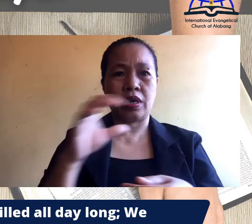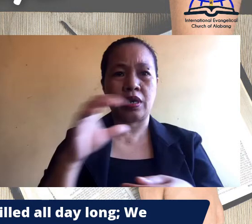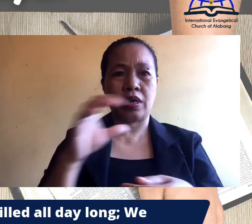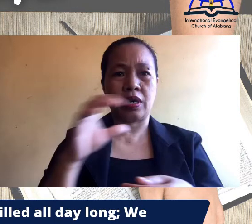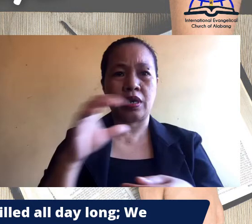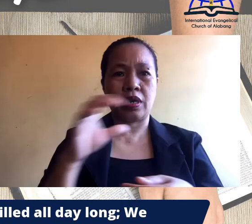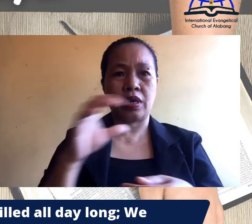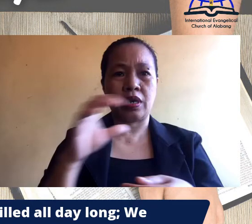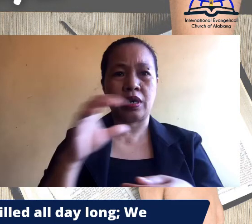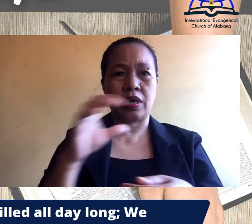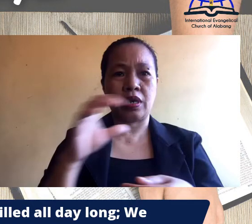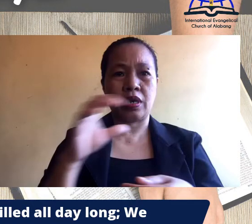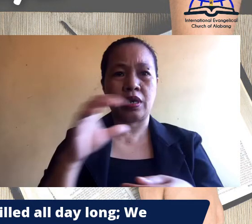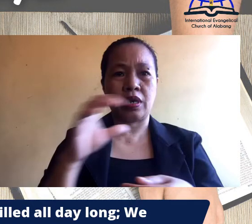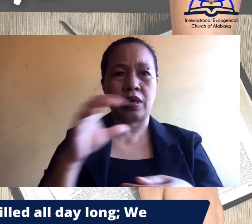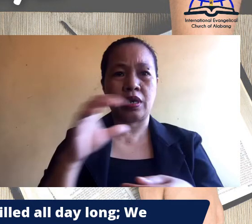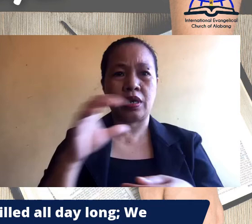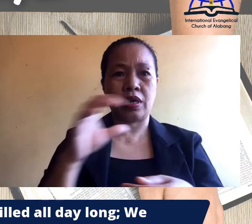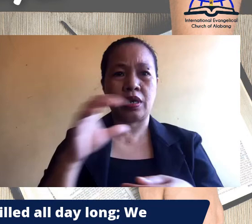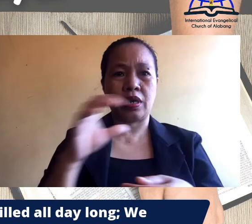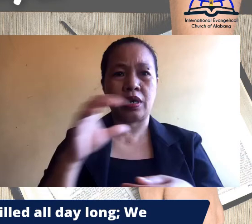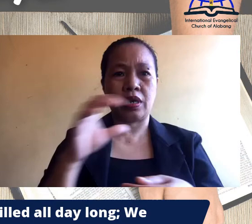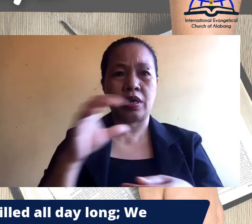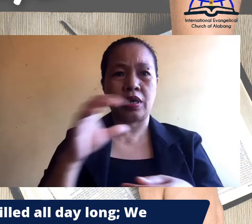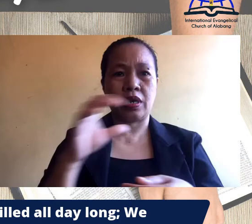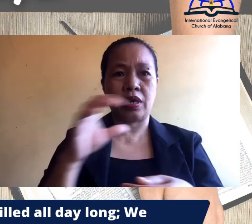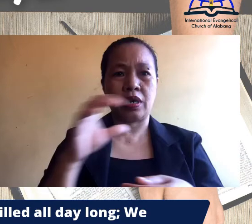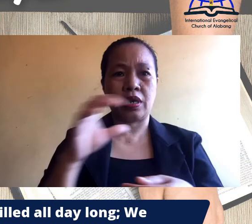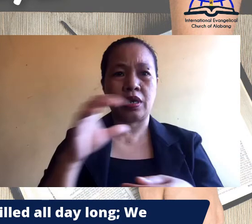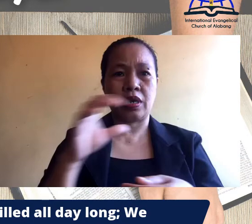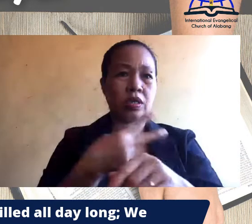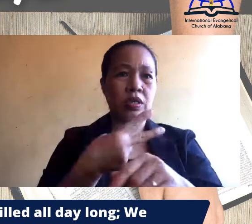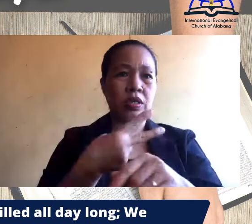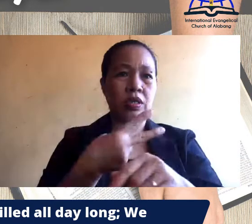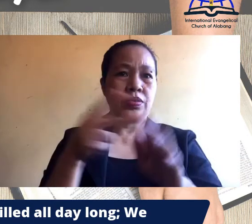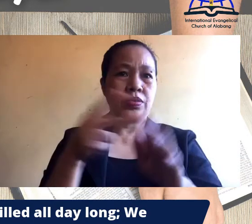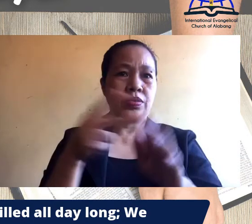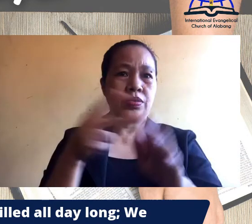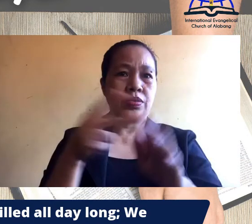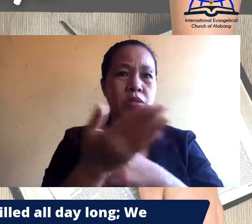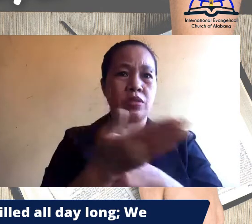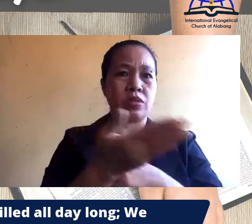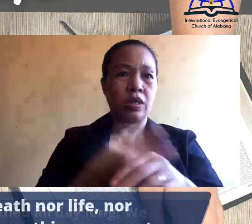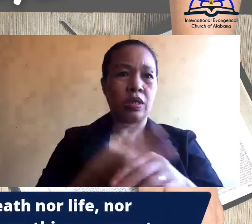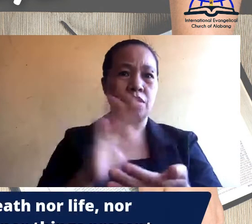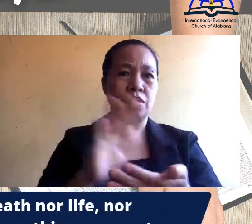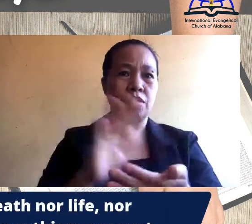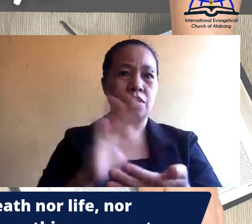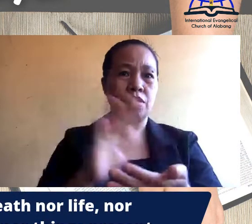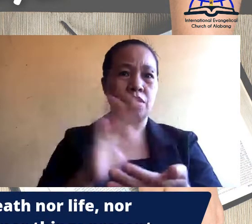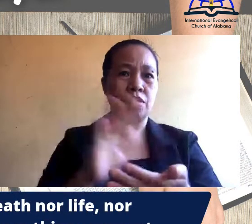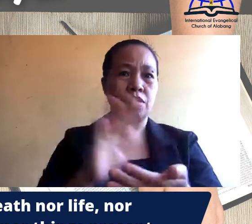we are more than conquerors through Him who loved us.